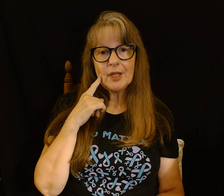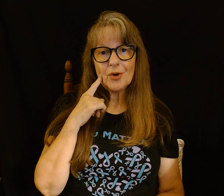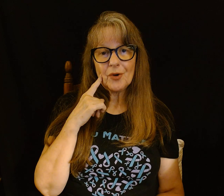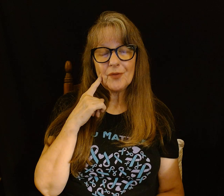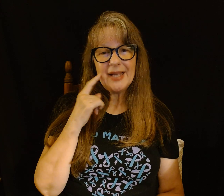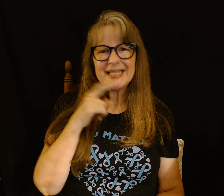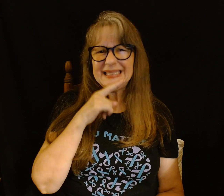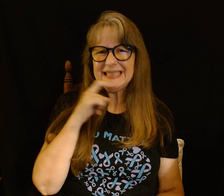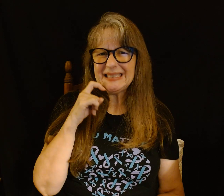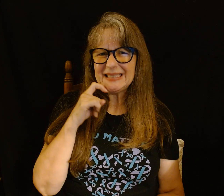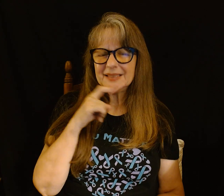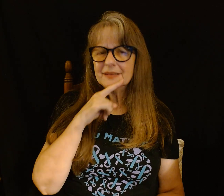our face.